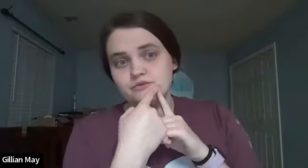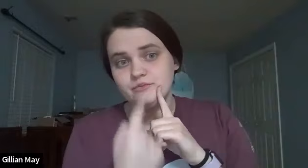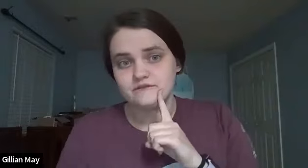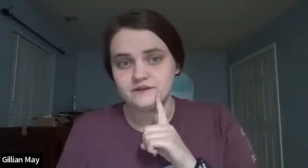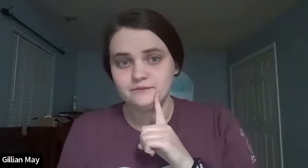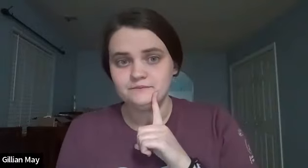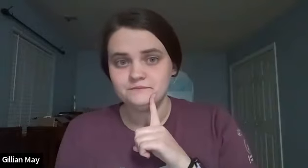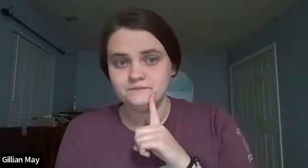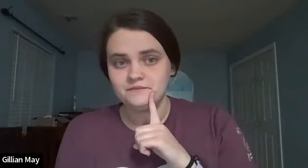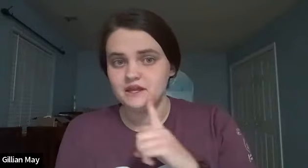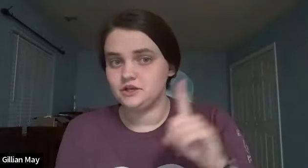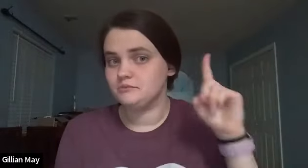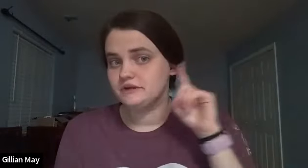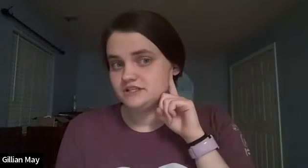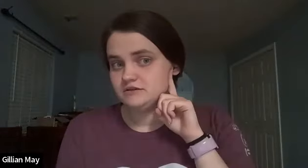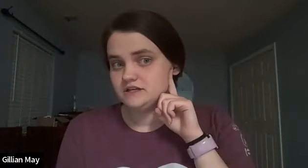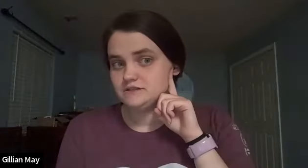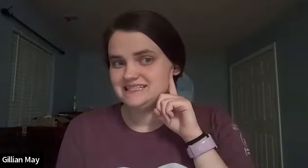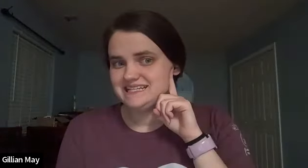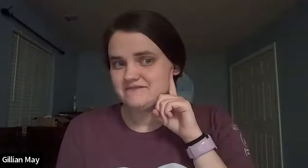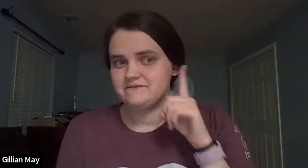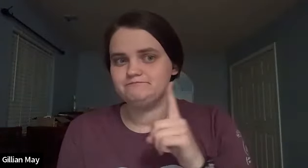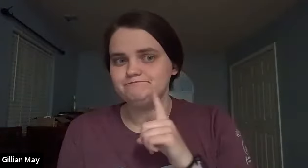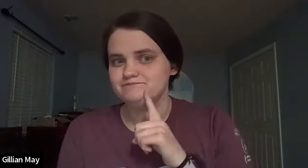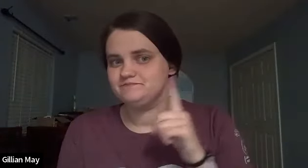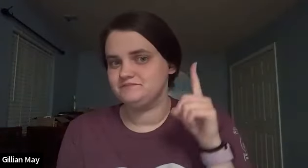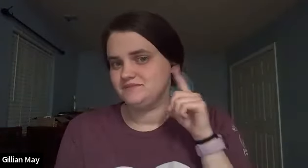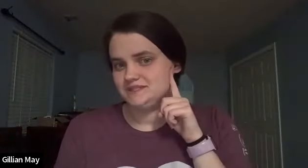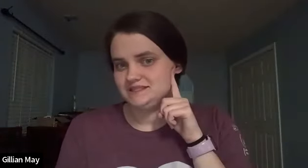the pointer finger, and you're going to bring it to your ear. Deaf. Deaf.